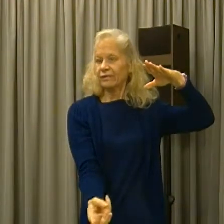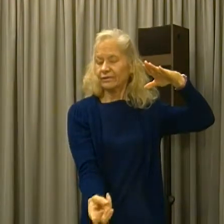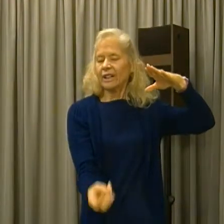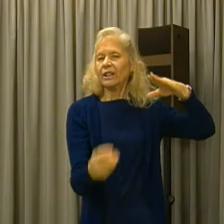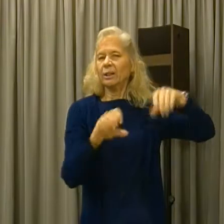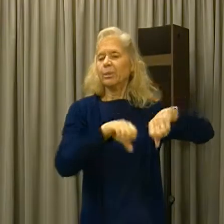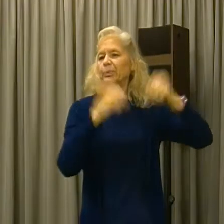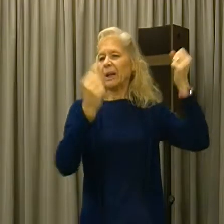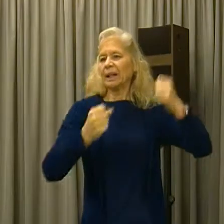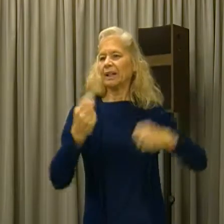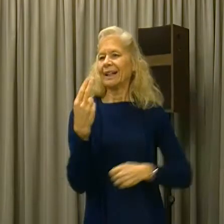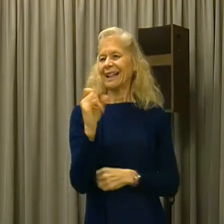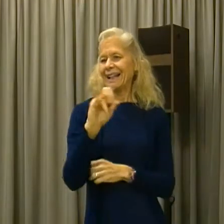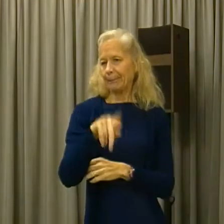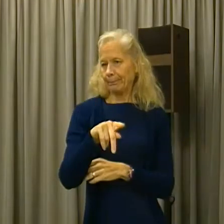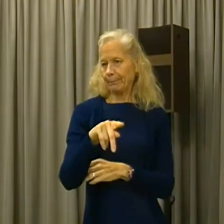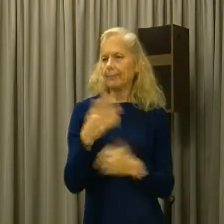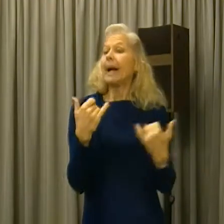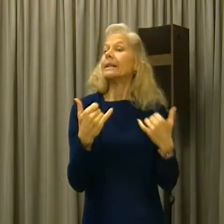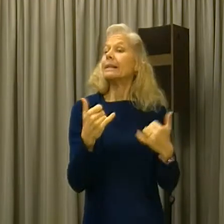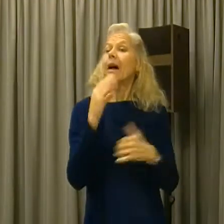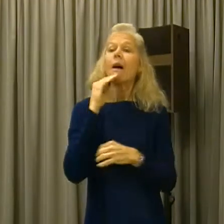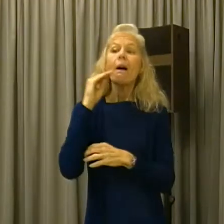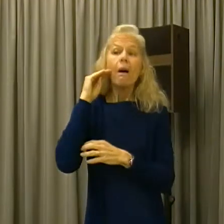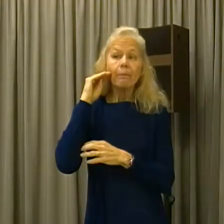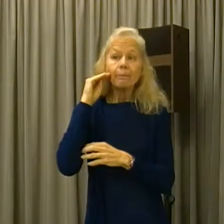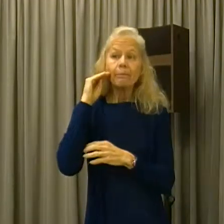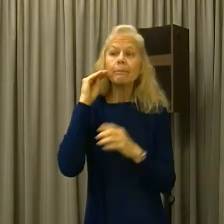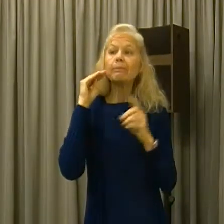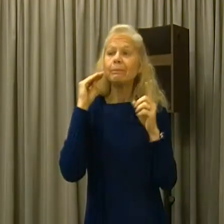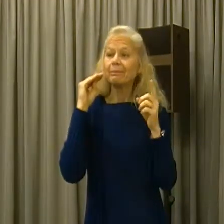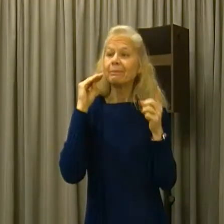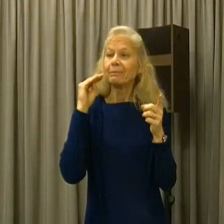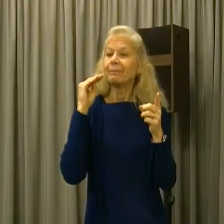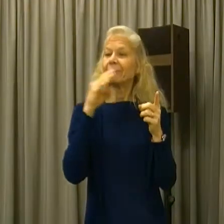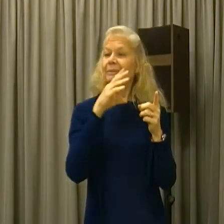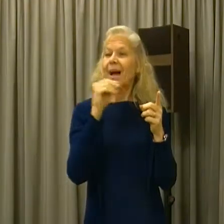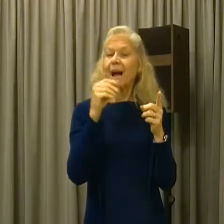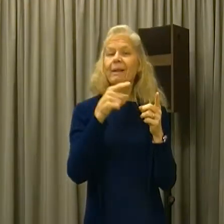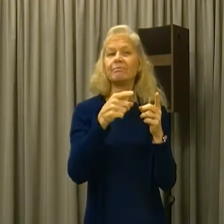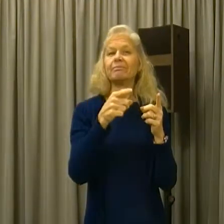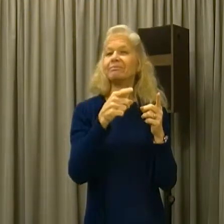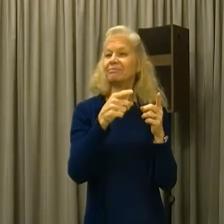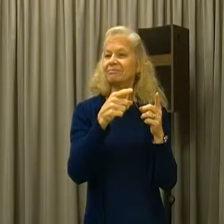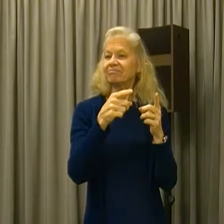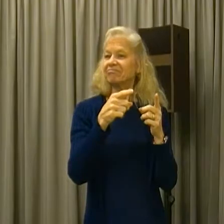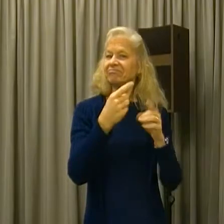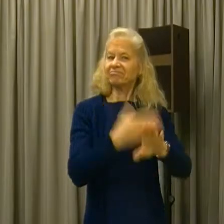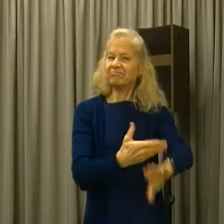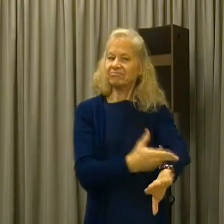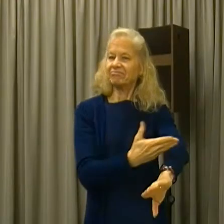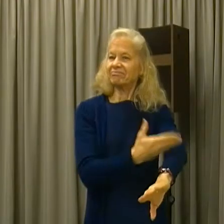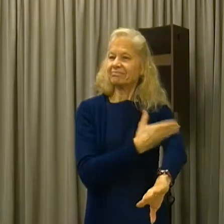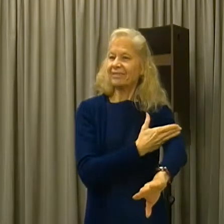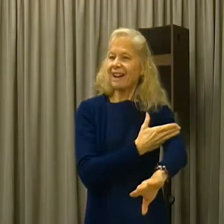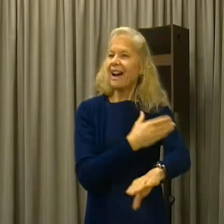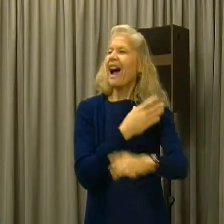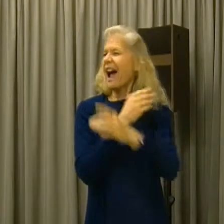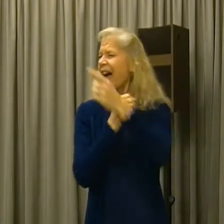I got word that Brother Bridges is taking care of his cat and taking care of his mail. So, okay, praise the Lord. I think they said Thursday he